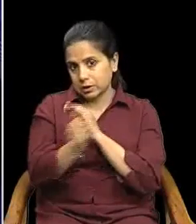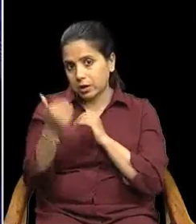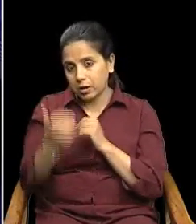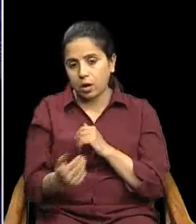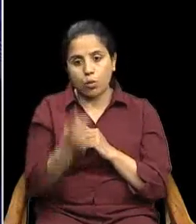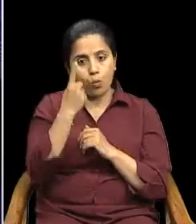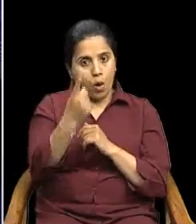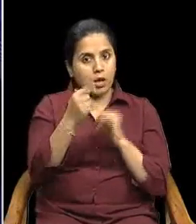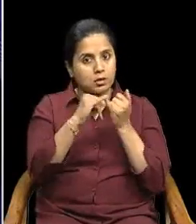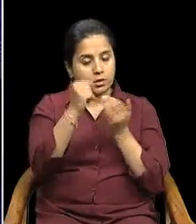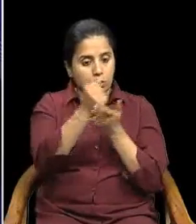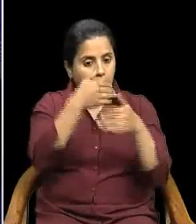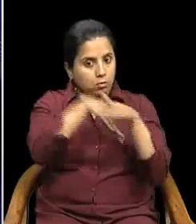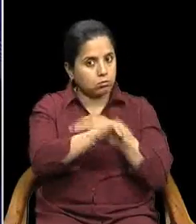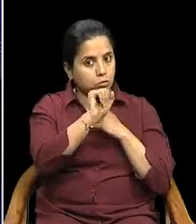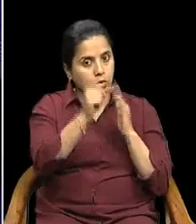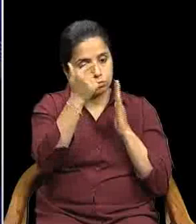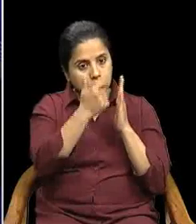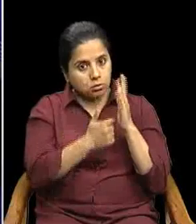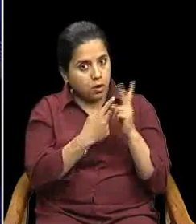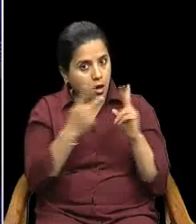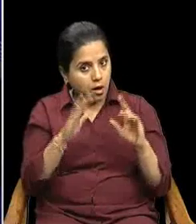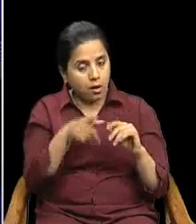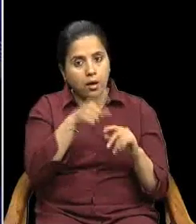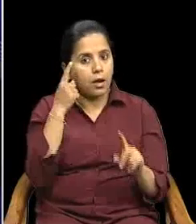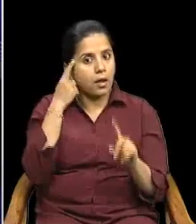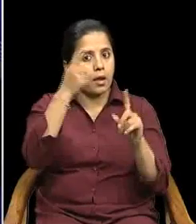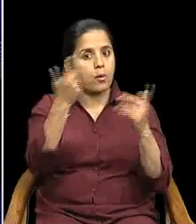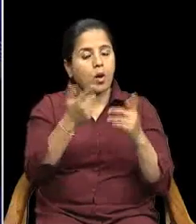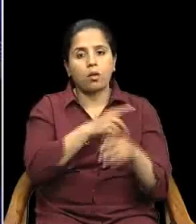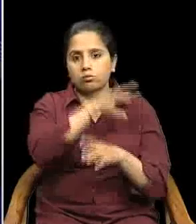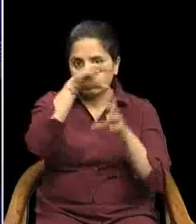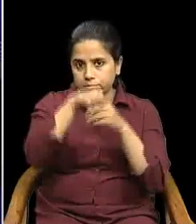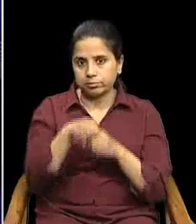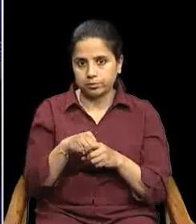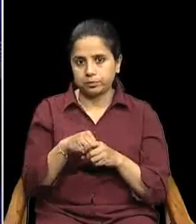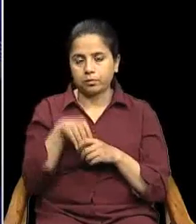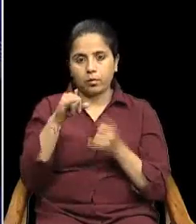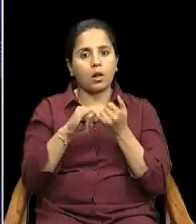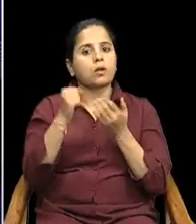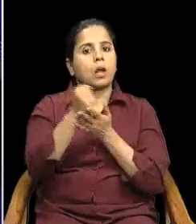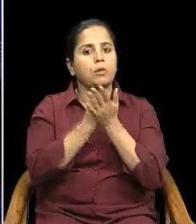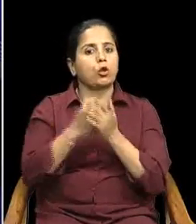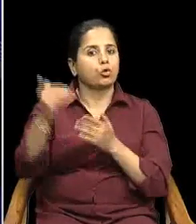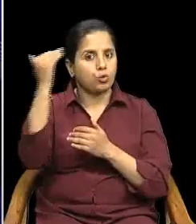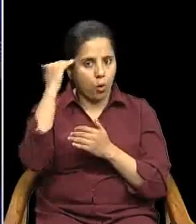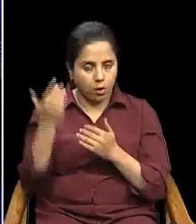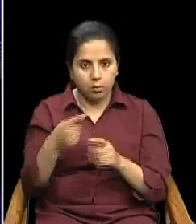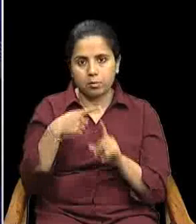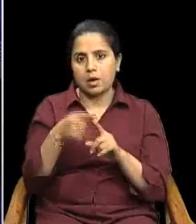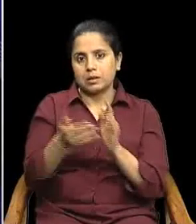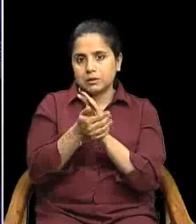one subject area. It aims at integrating the subject knowledge and the